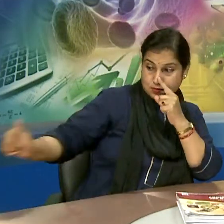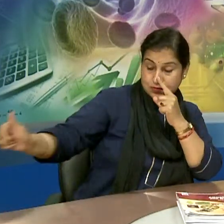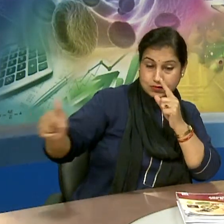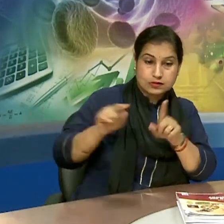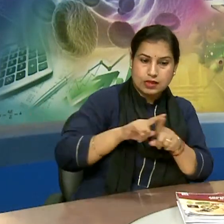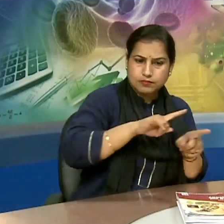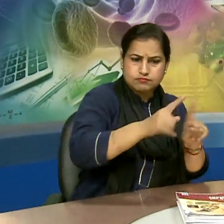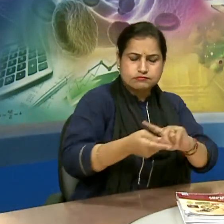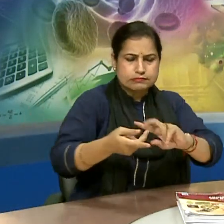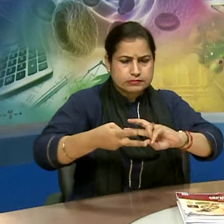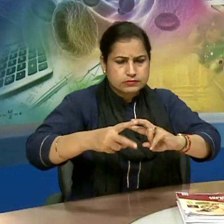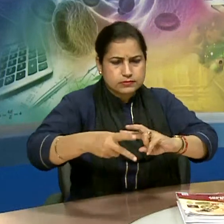220